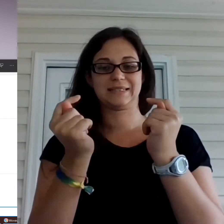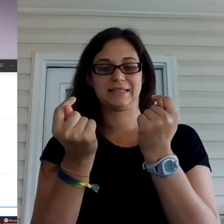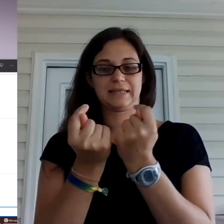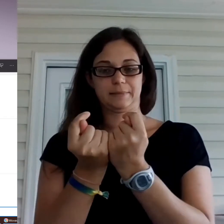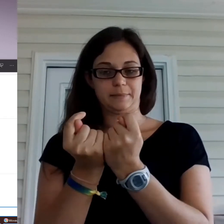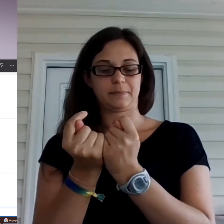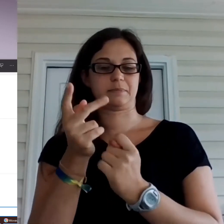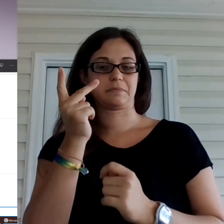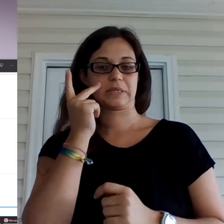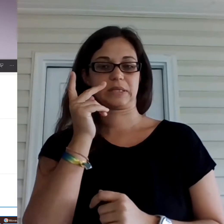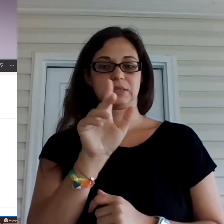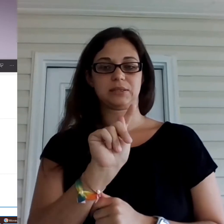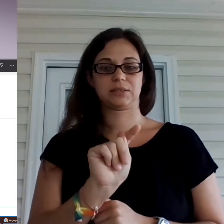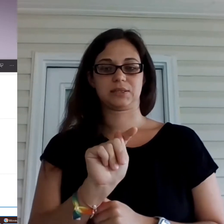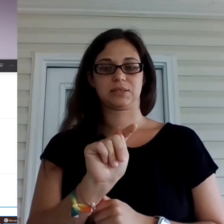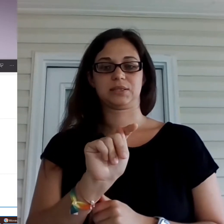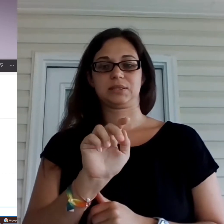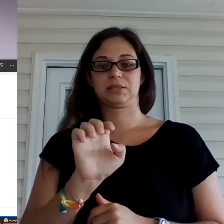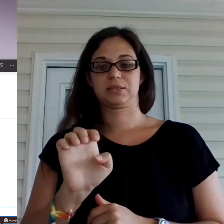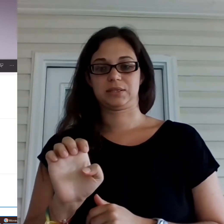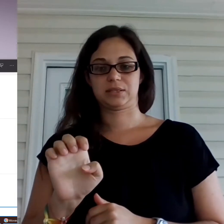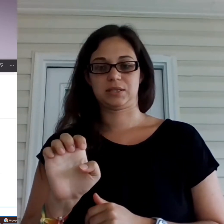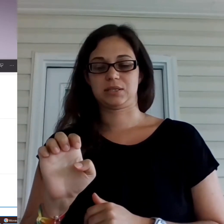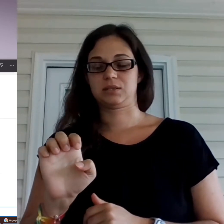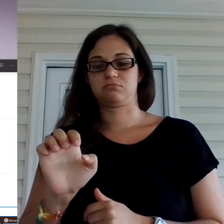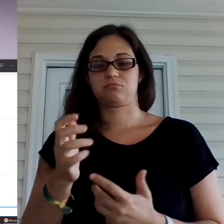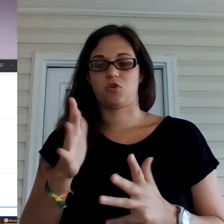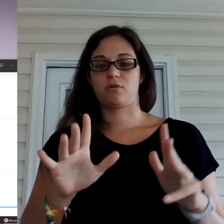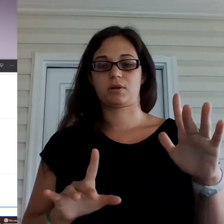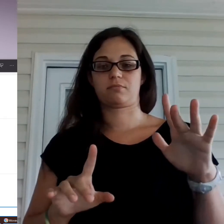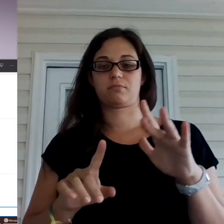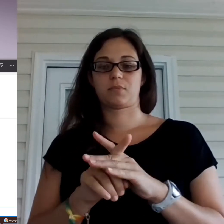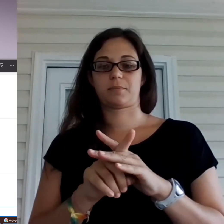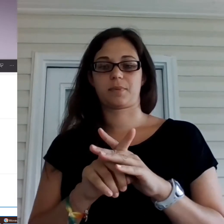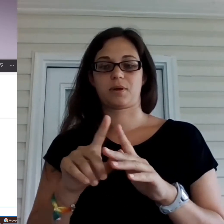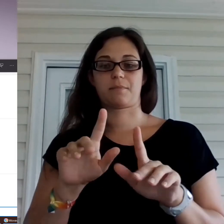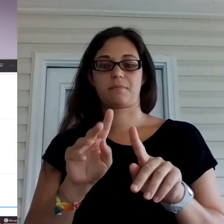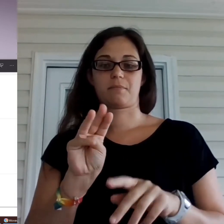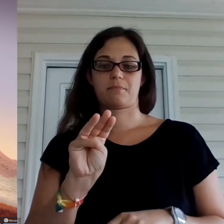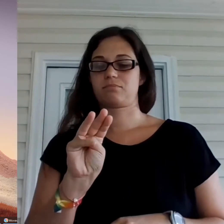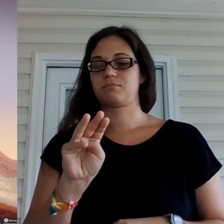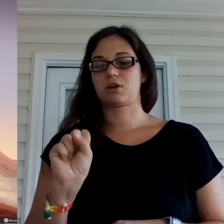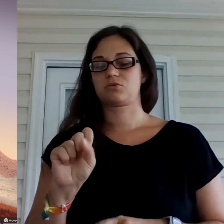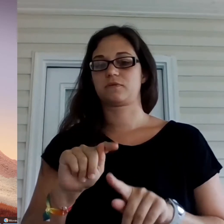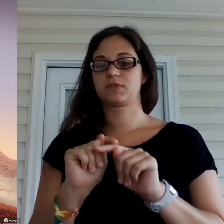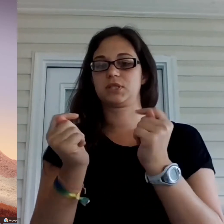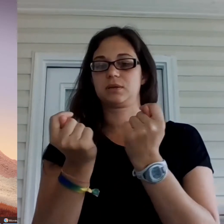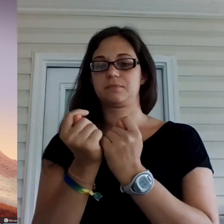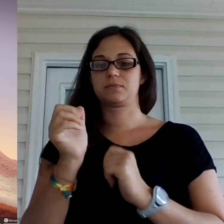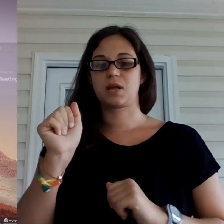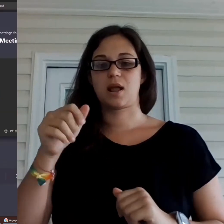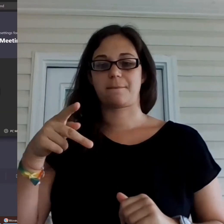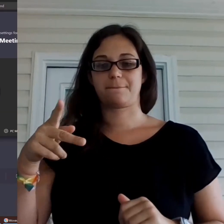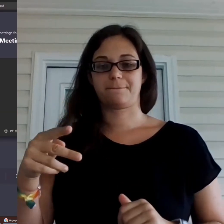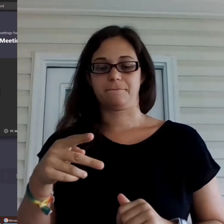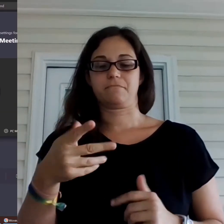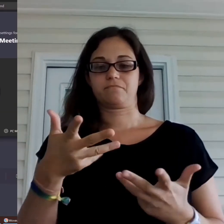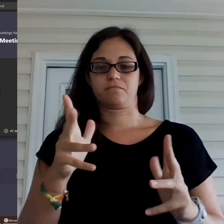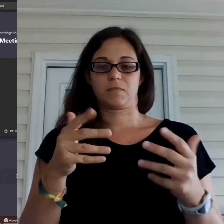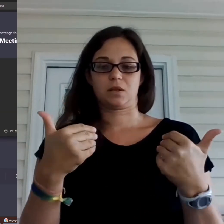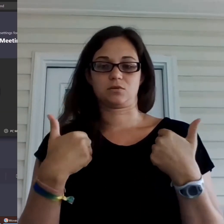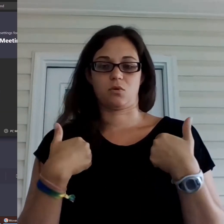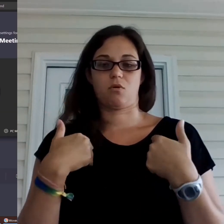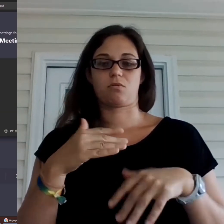the Microsoft Teams app shows up as installed on my computer. And then I can click it to open it and it will